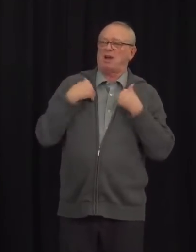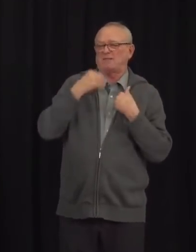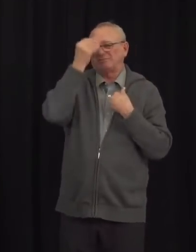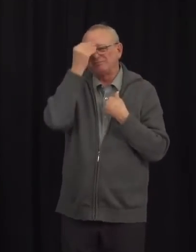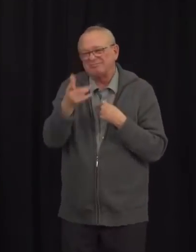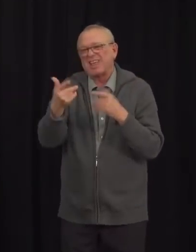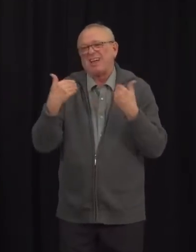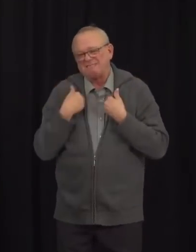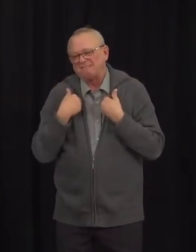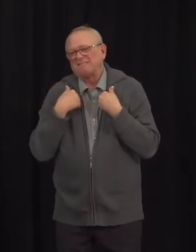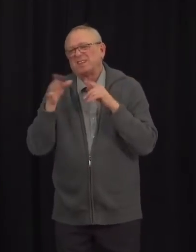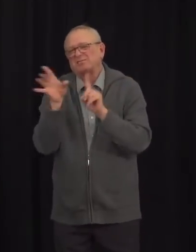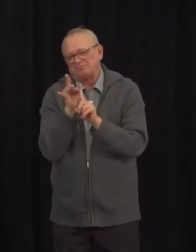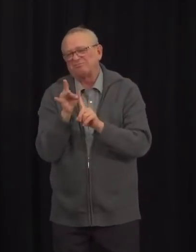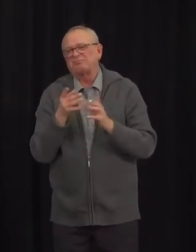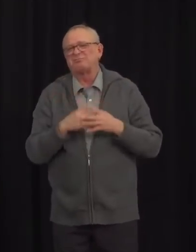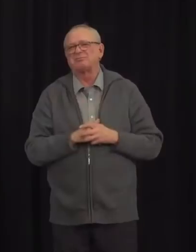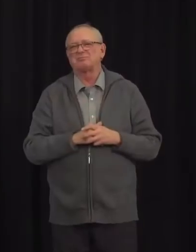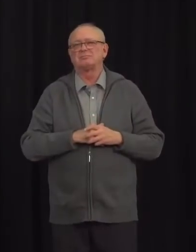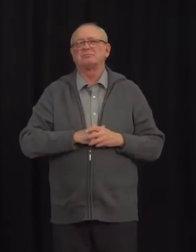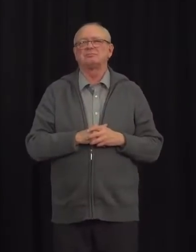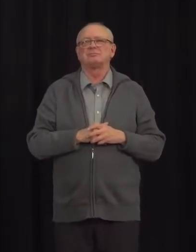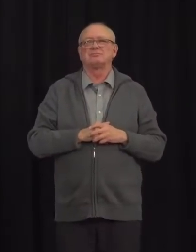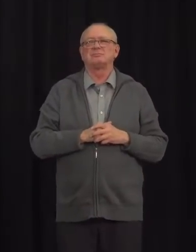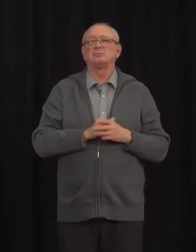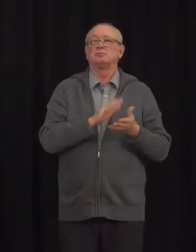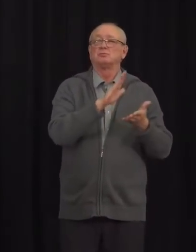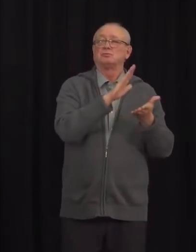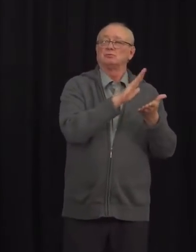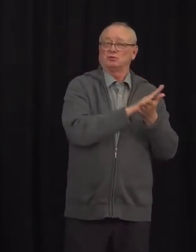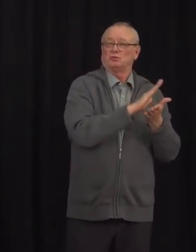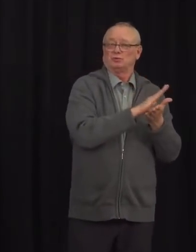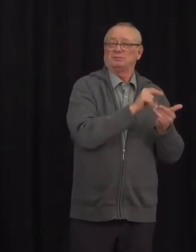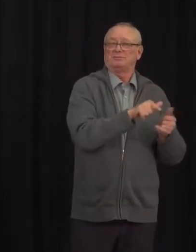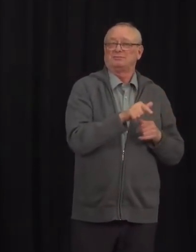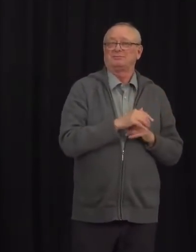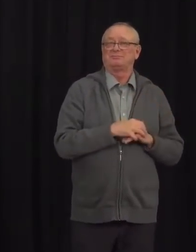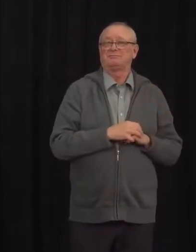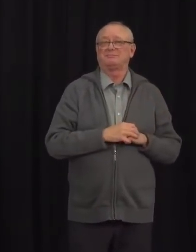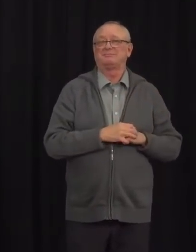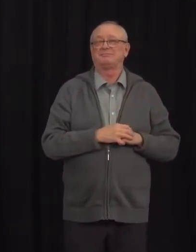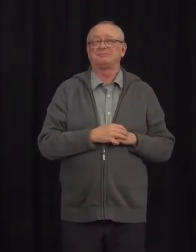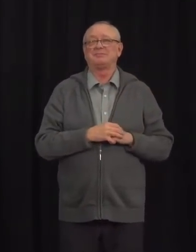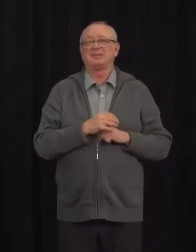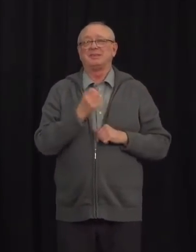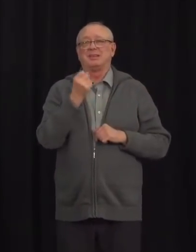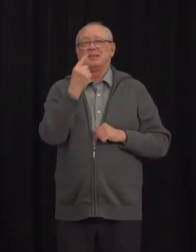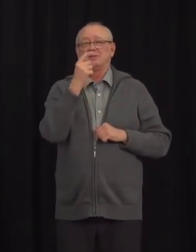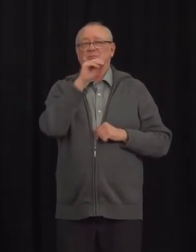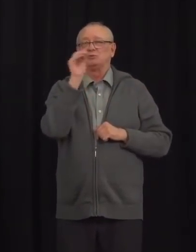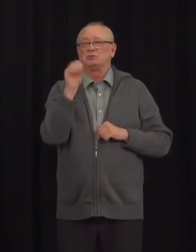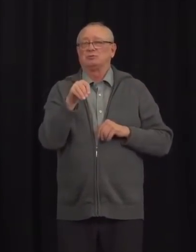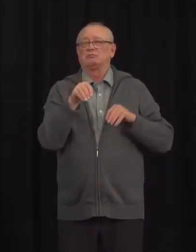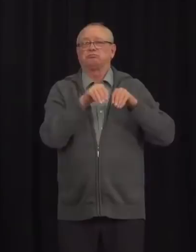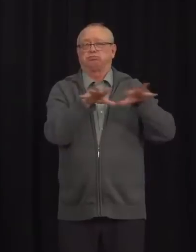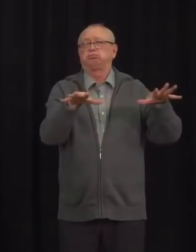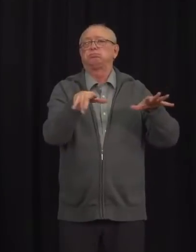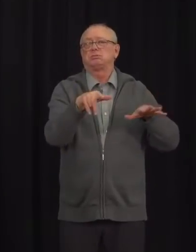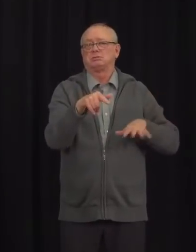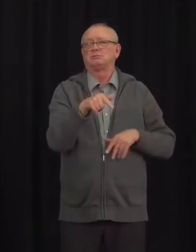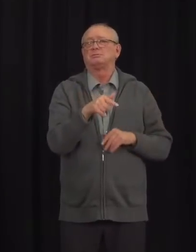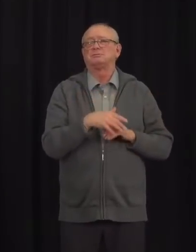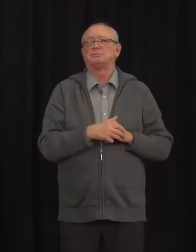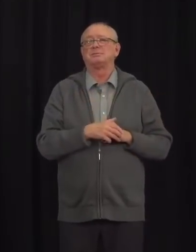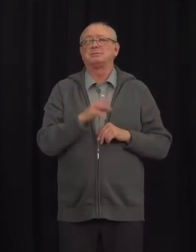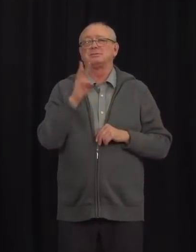Turning to schools, there are active alerts or outbreaks in about 11% of schools, with a total of 680